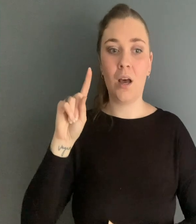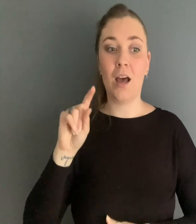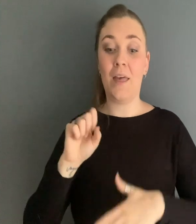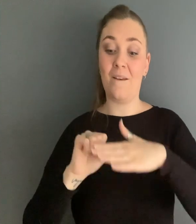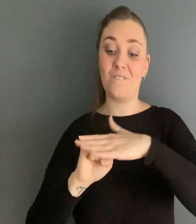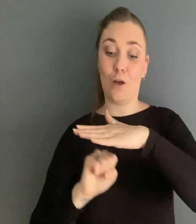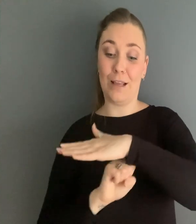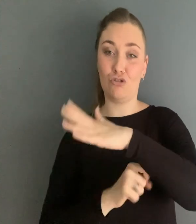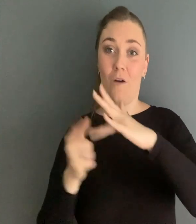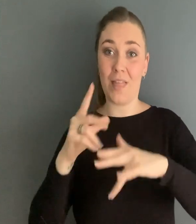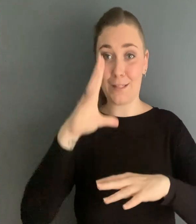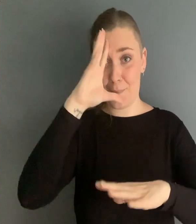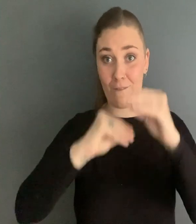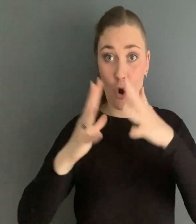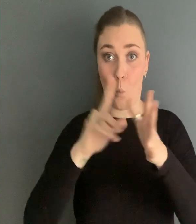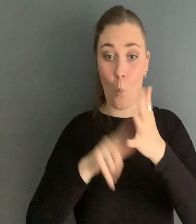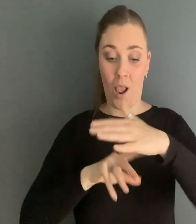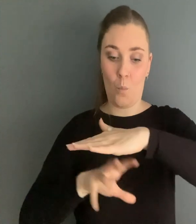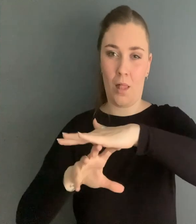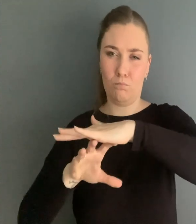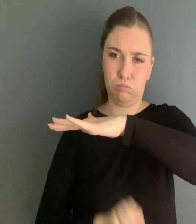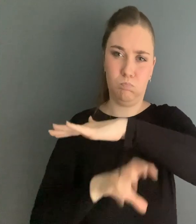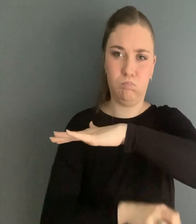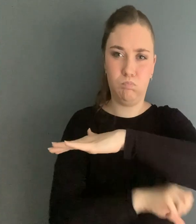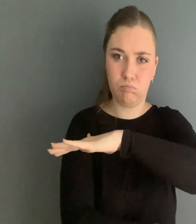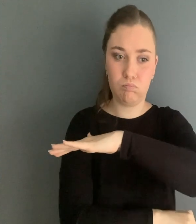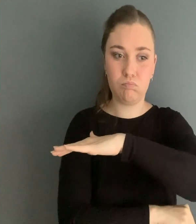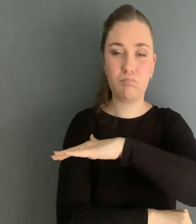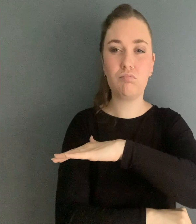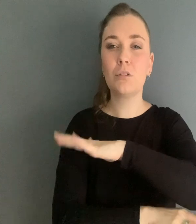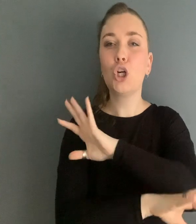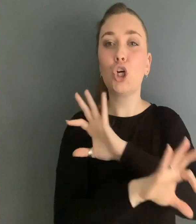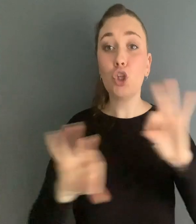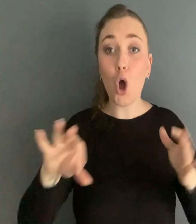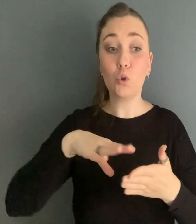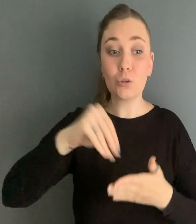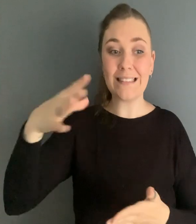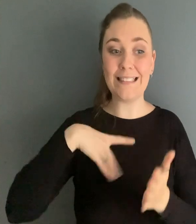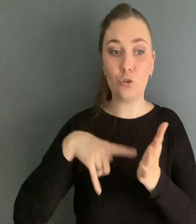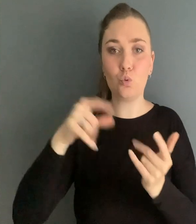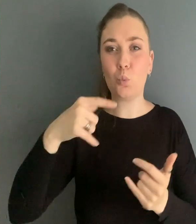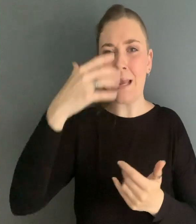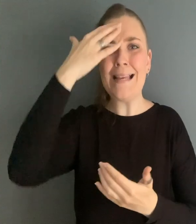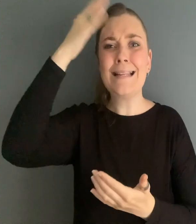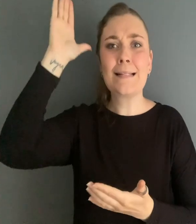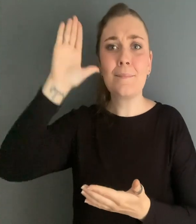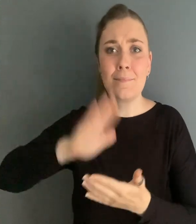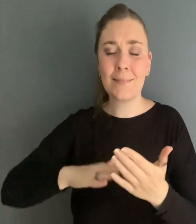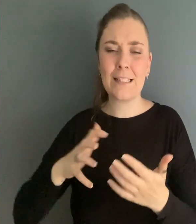metaphorical war will be shattered and no student will ever have to experience the